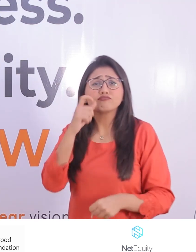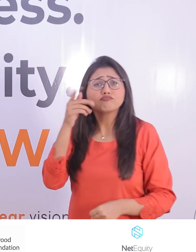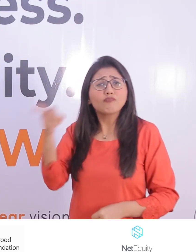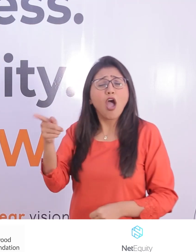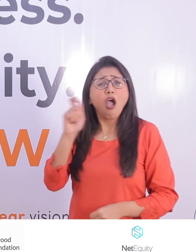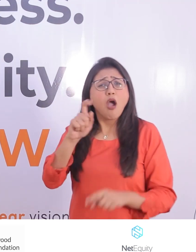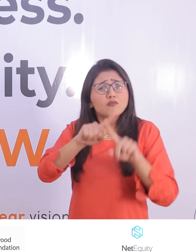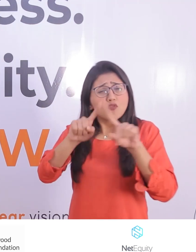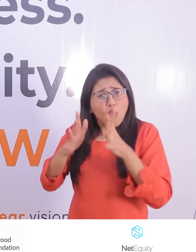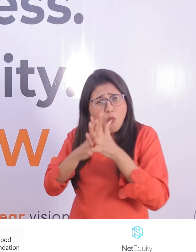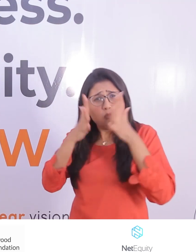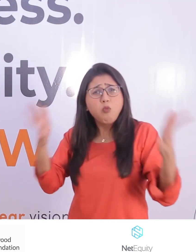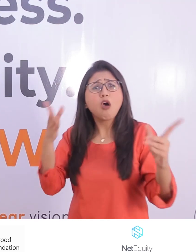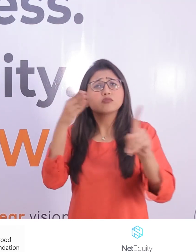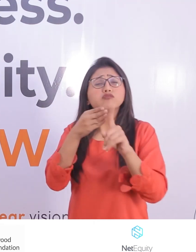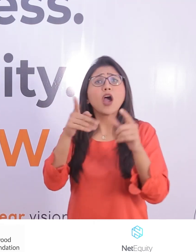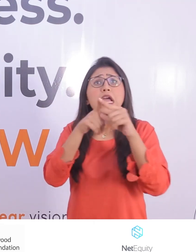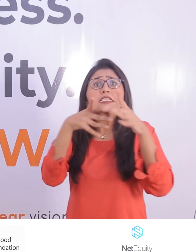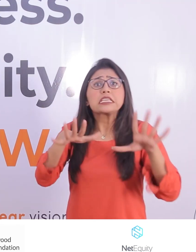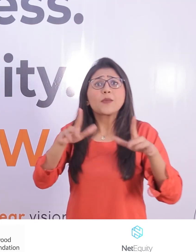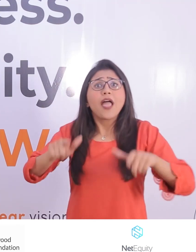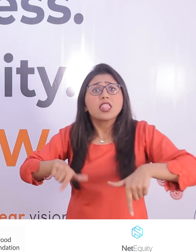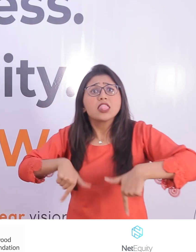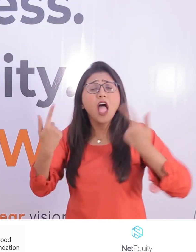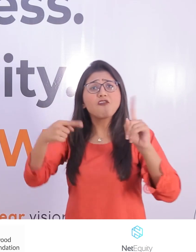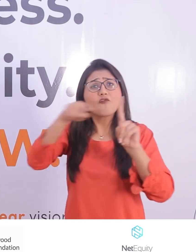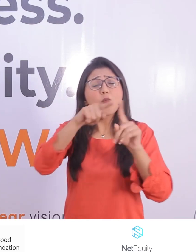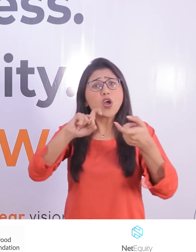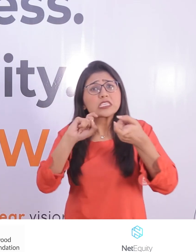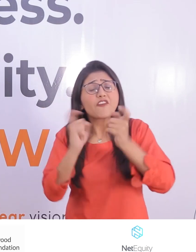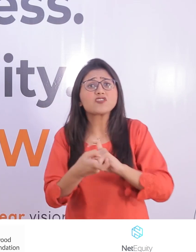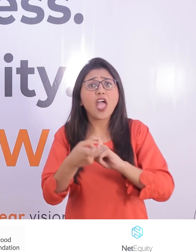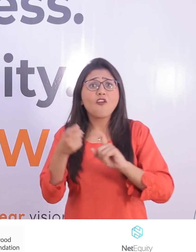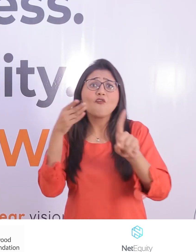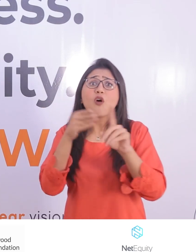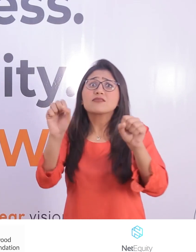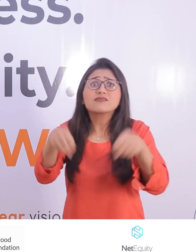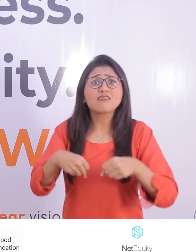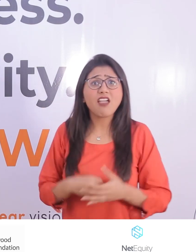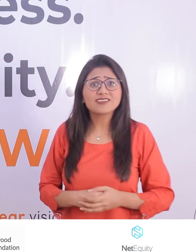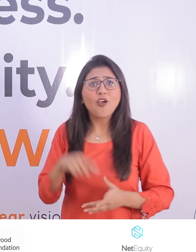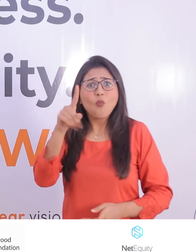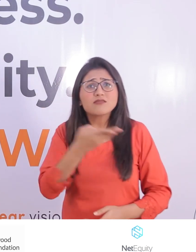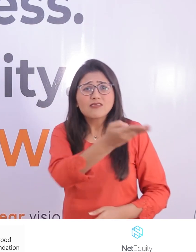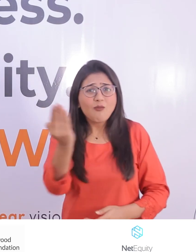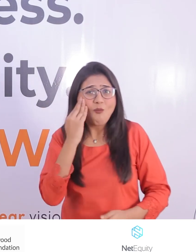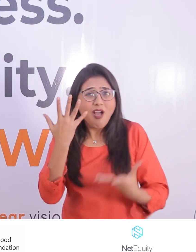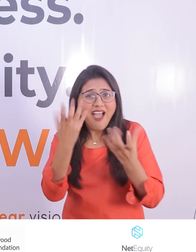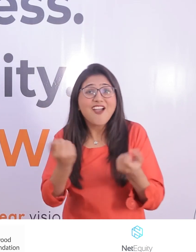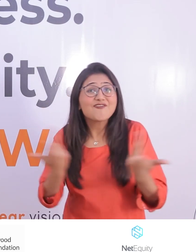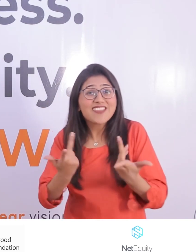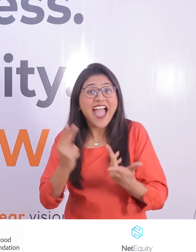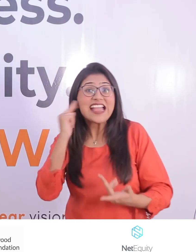lot of initiatives focused on improving the lives of people with disabilities, one of which also